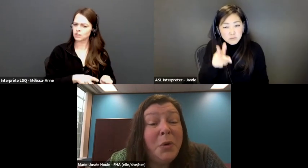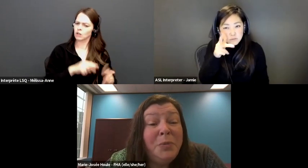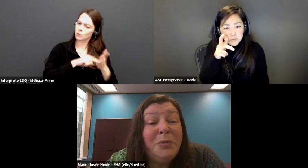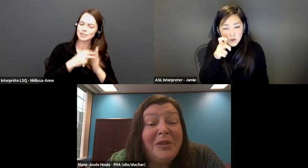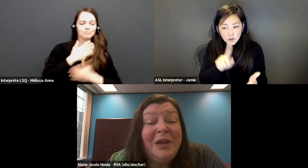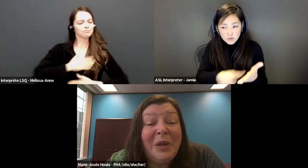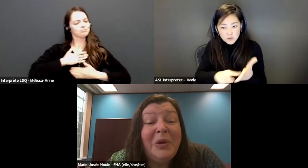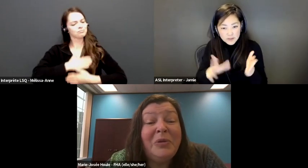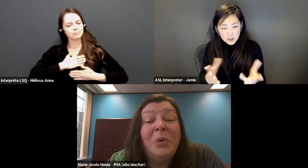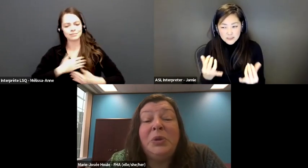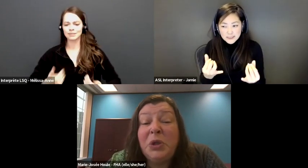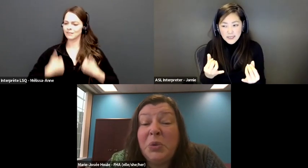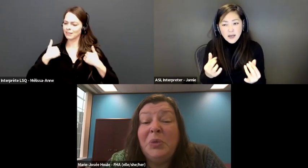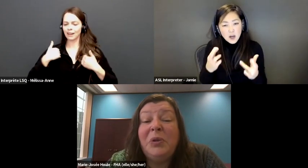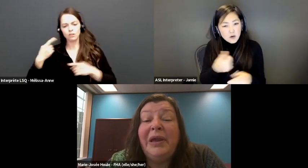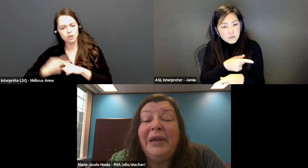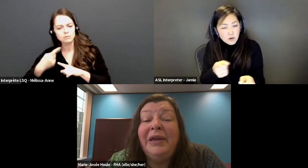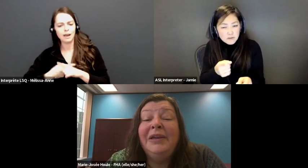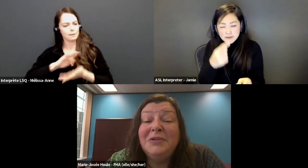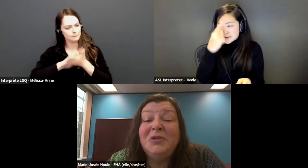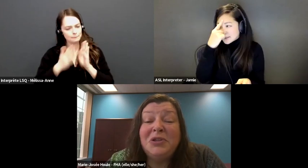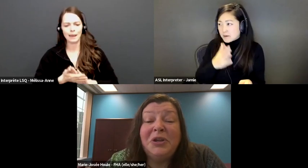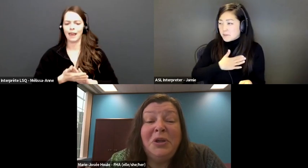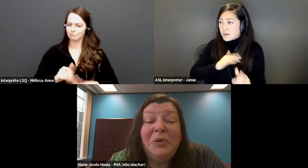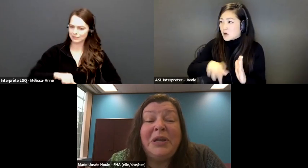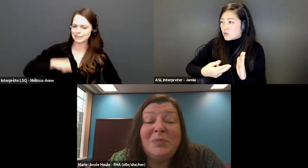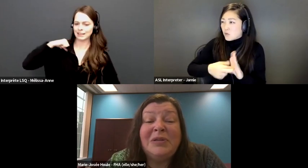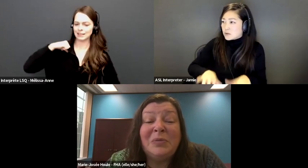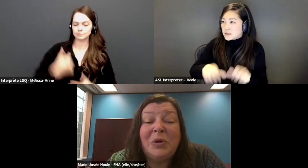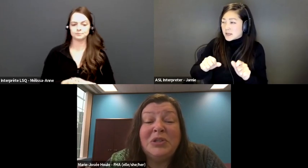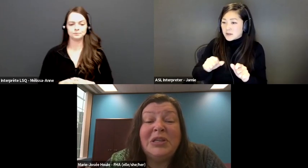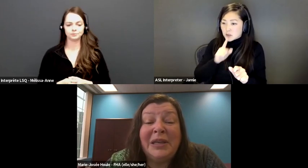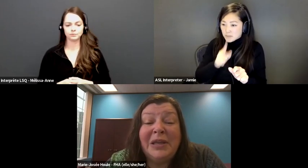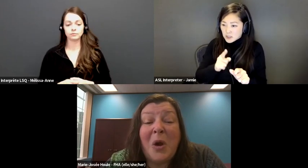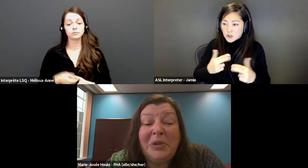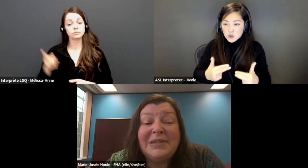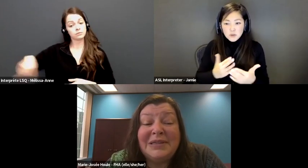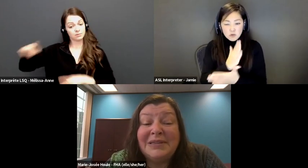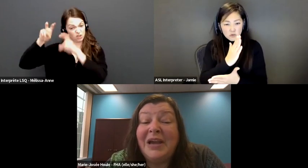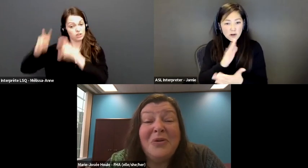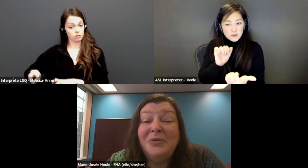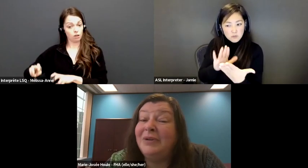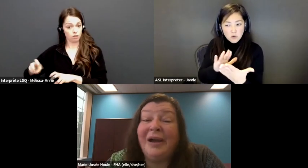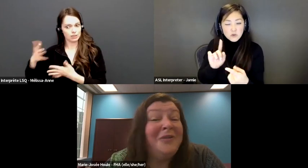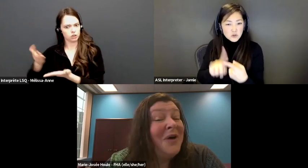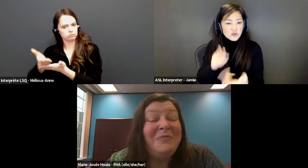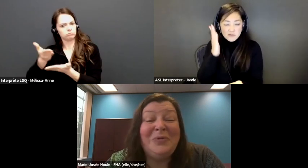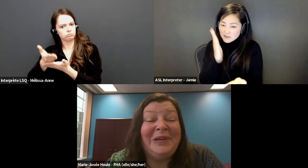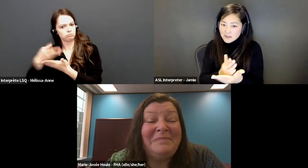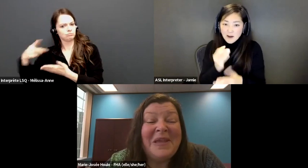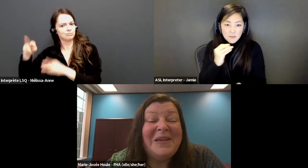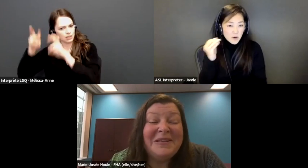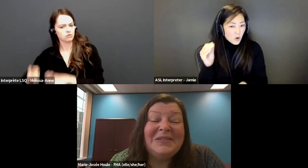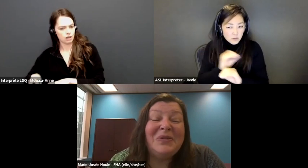I hope you'll be thinking about the role you can play to ensure a human rights-based approach to ending homelessness. I know I will